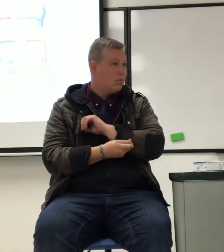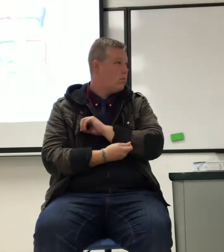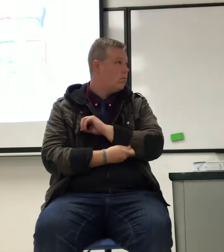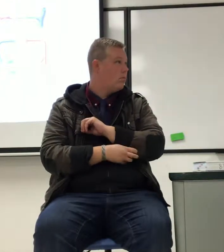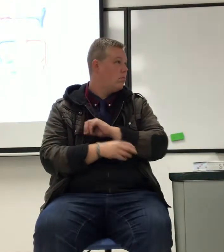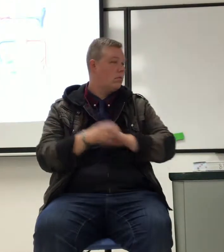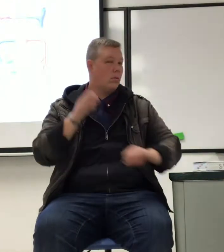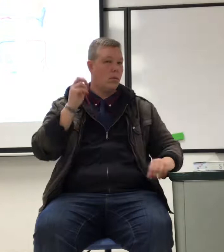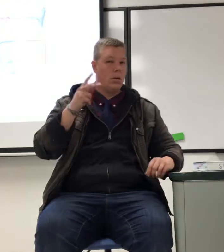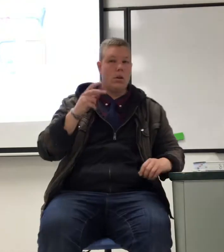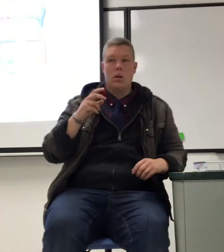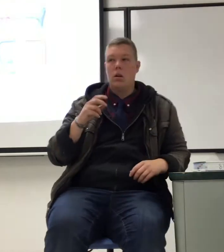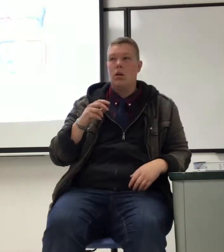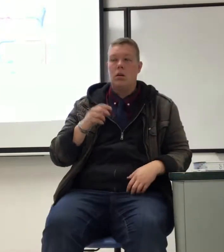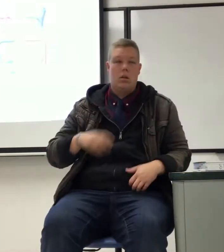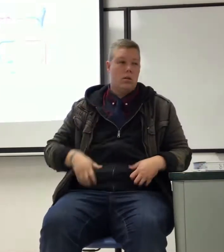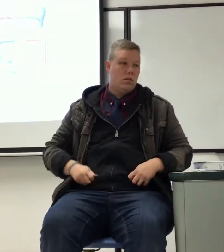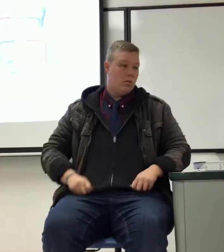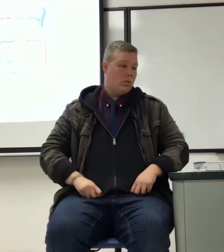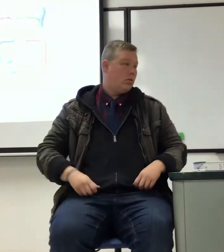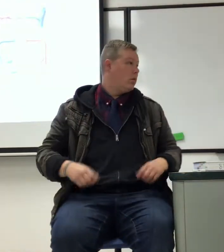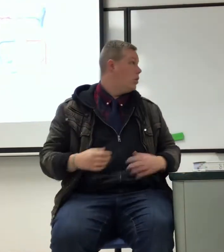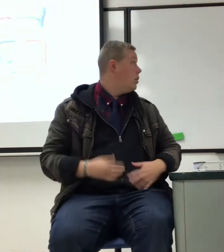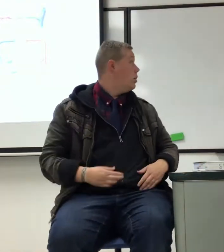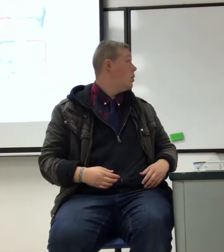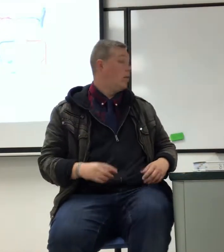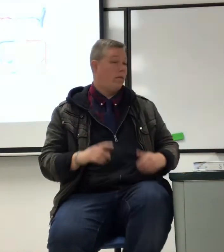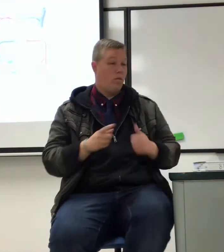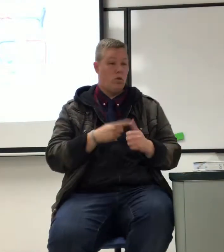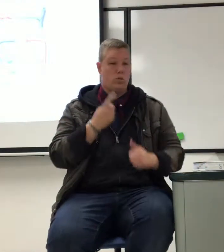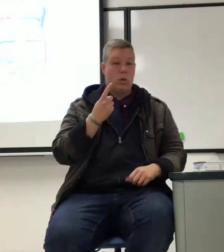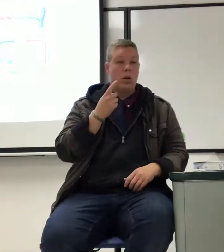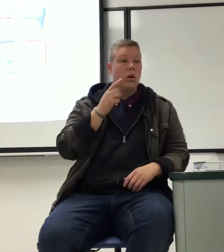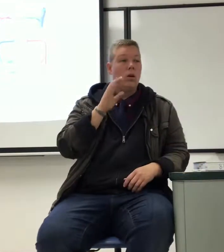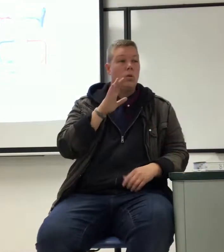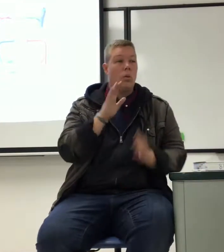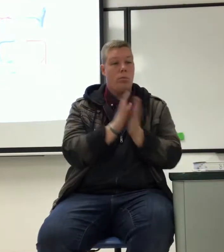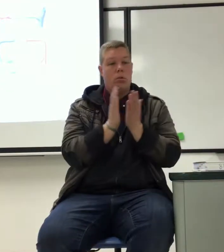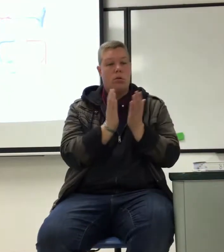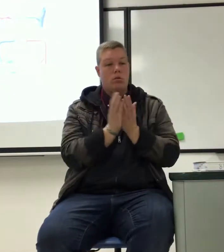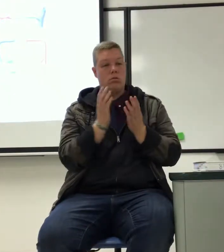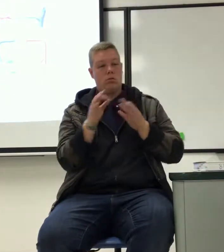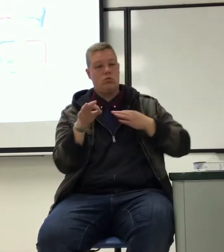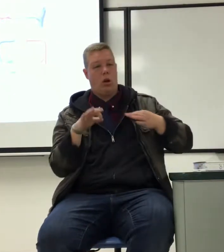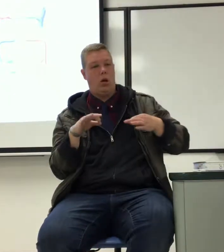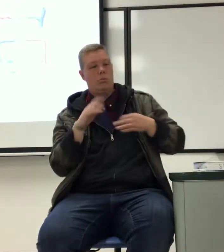All right, so the first one, your book describes it as a localized